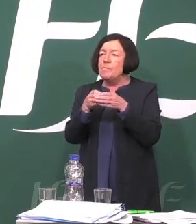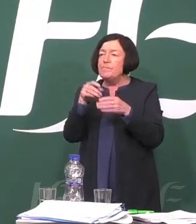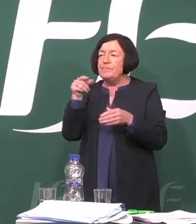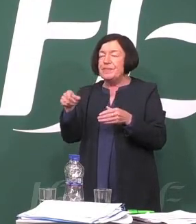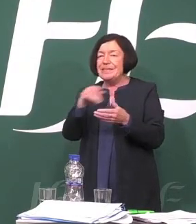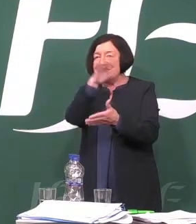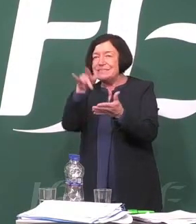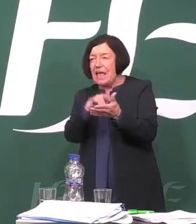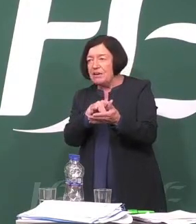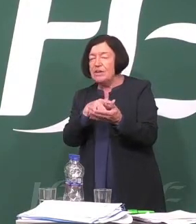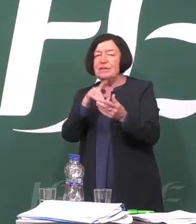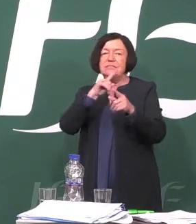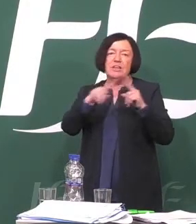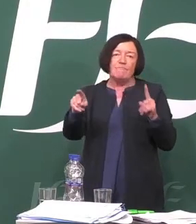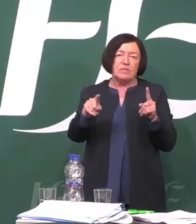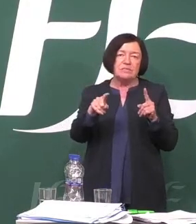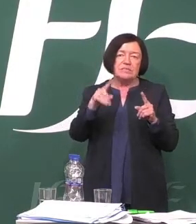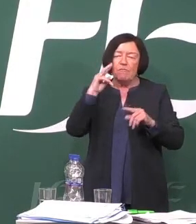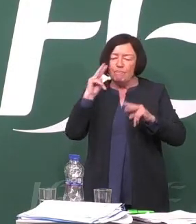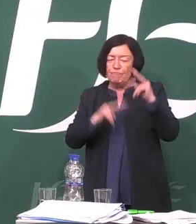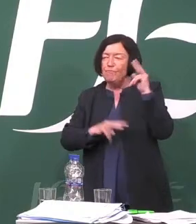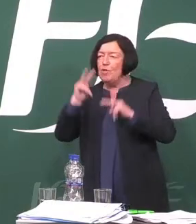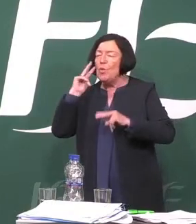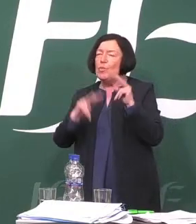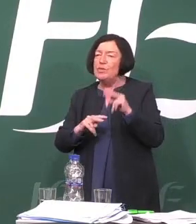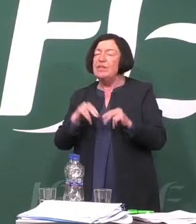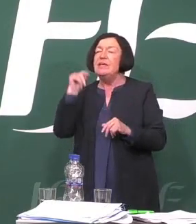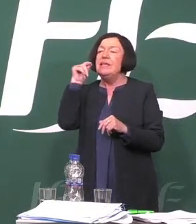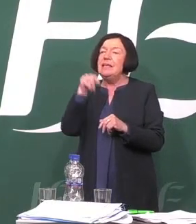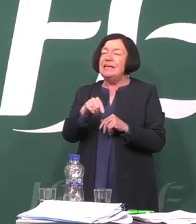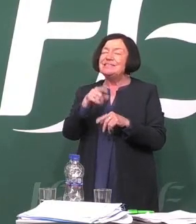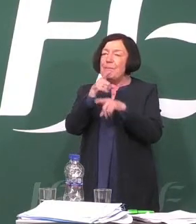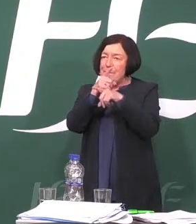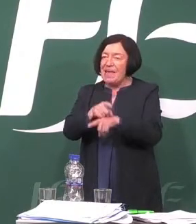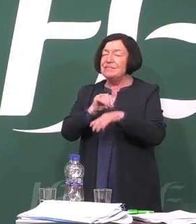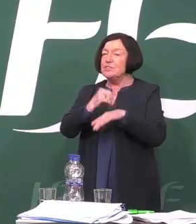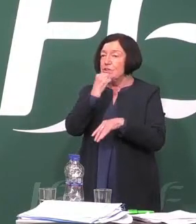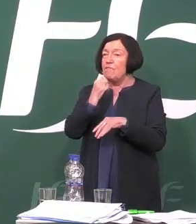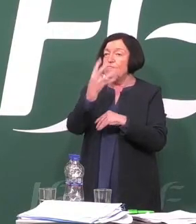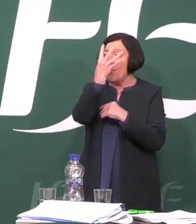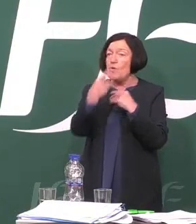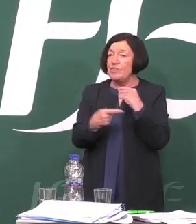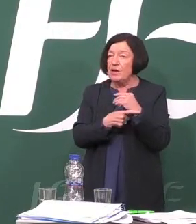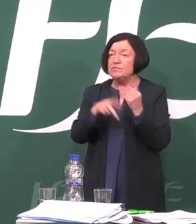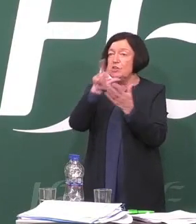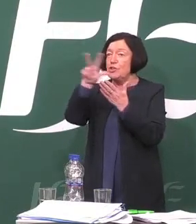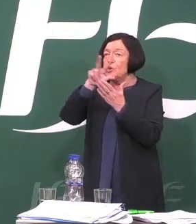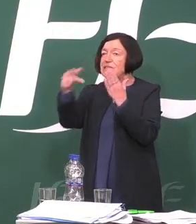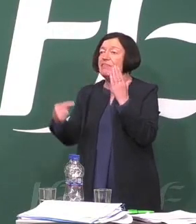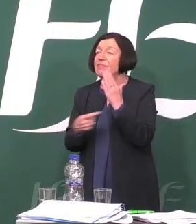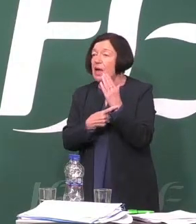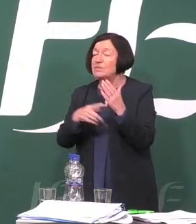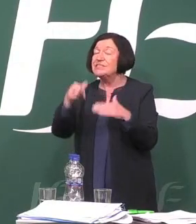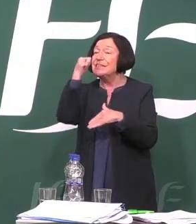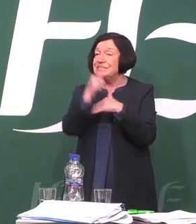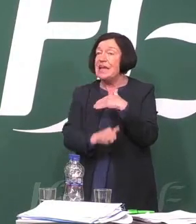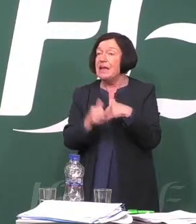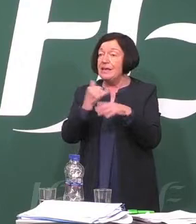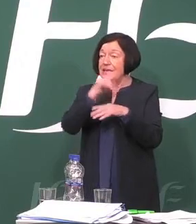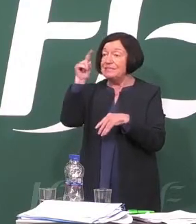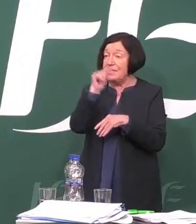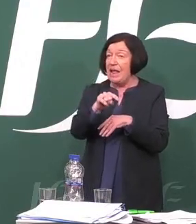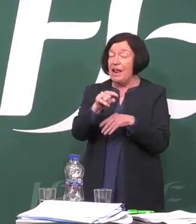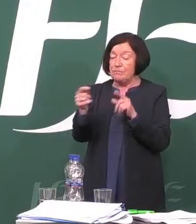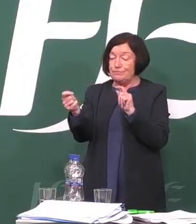central scenarios and pessimistic scenarios, which range in terms of numbers of cases between 4,000 and 13,000 cases per day in September,